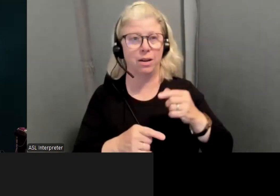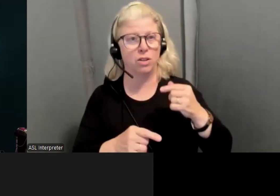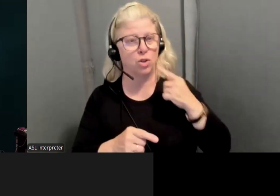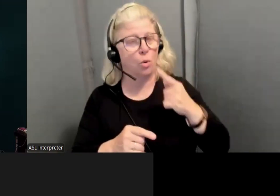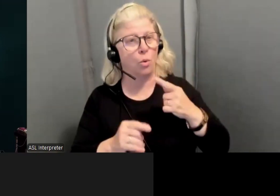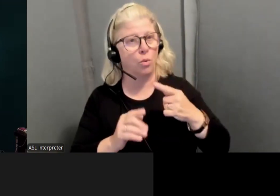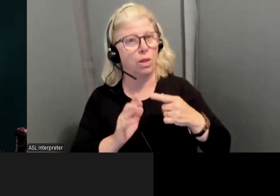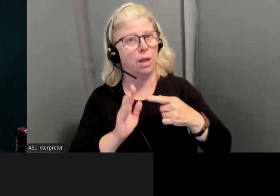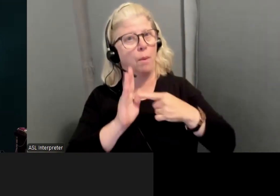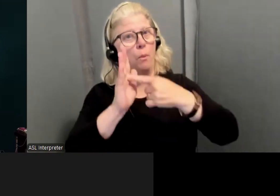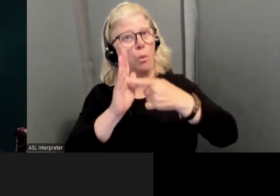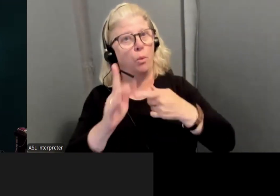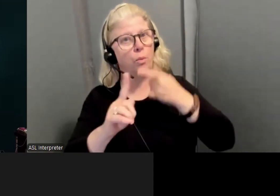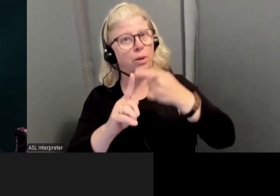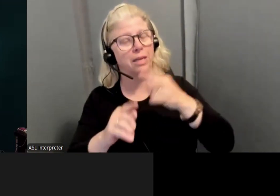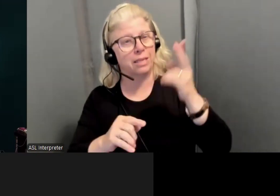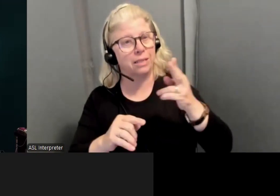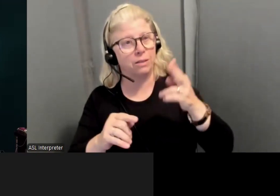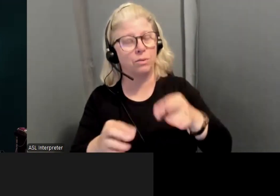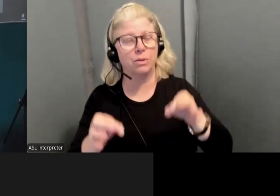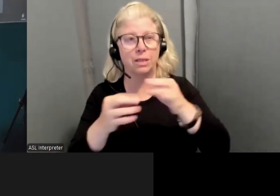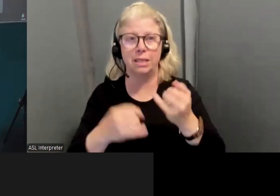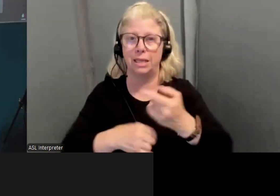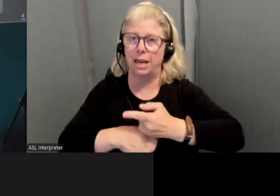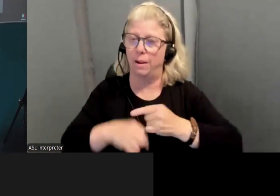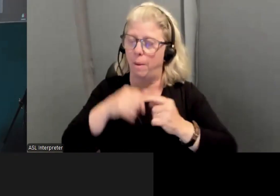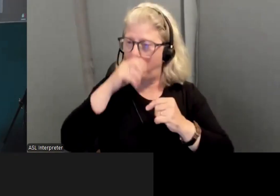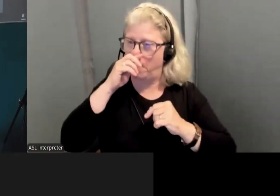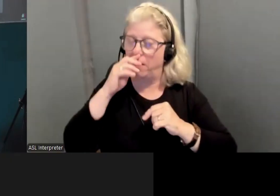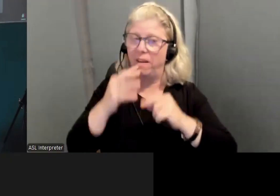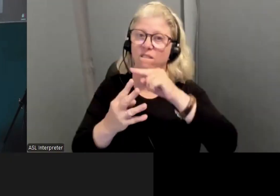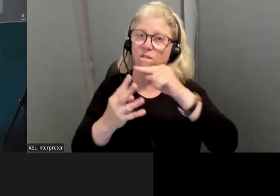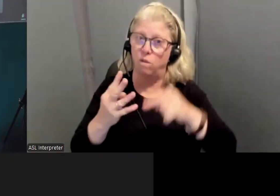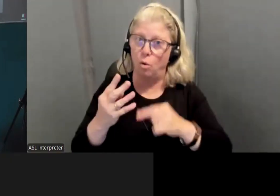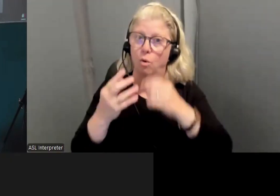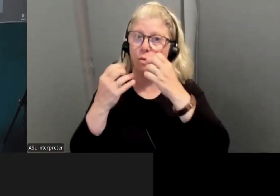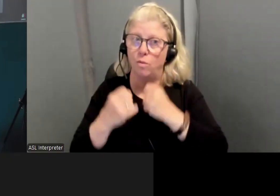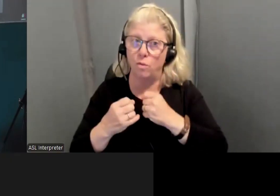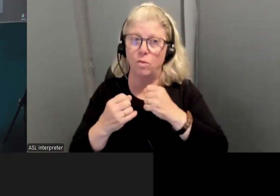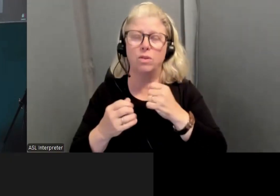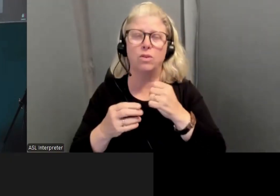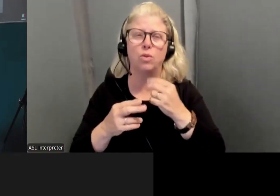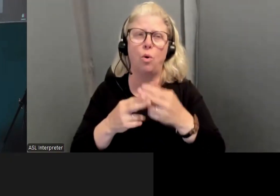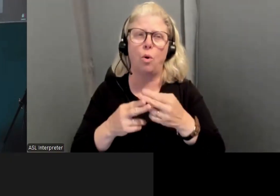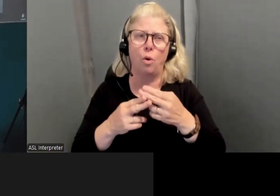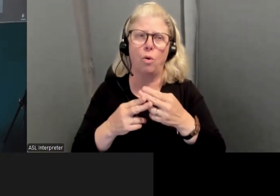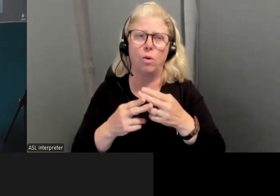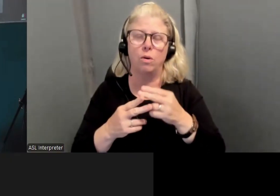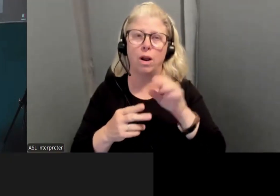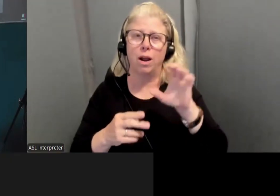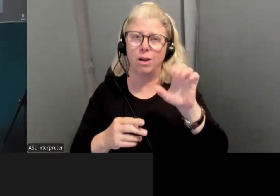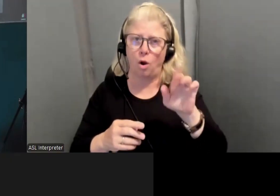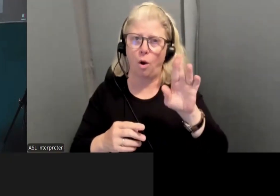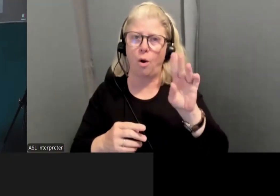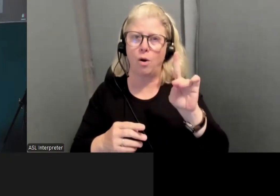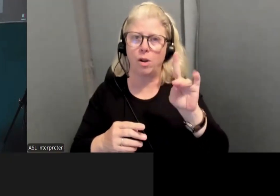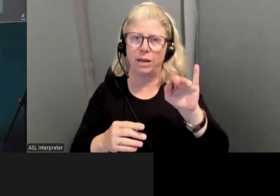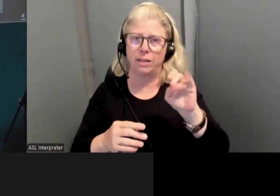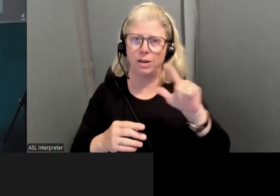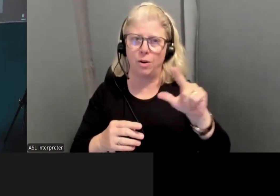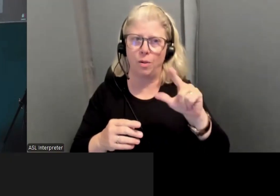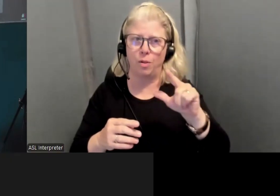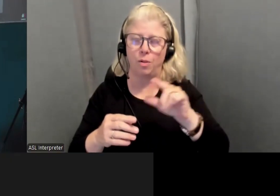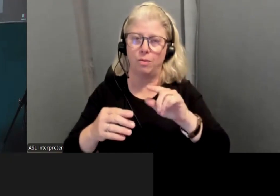flashpoint in history is so relevant today. Yes, so the four cardinal virtues are called cardinal for a reason. They're like the